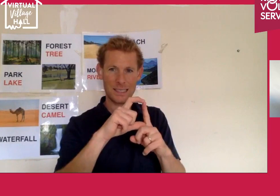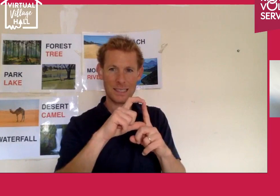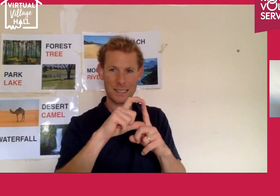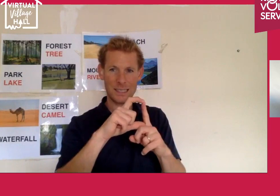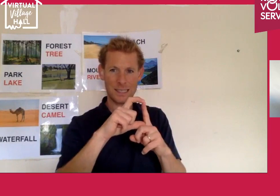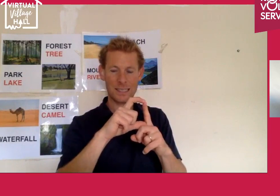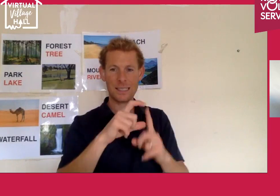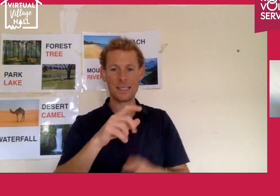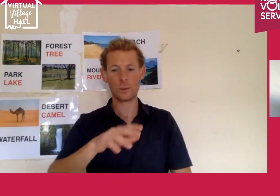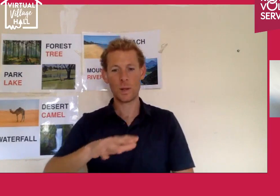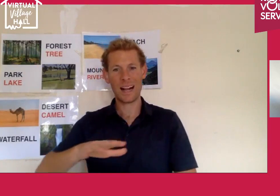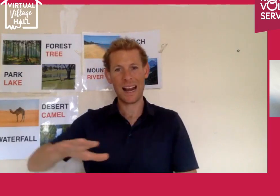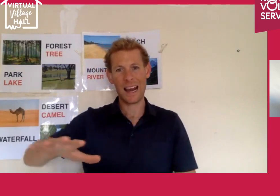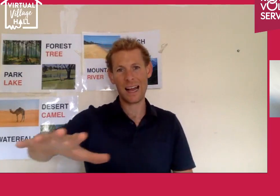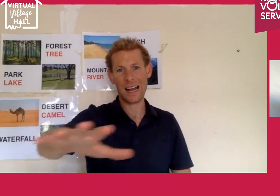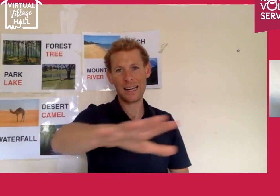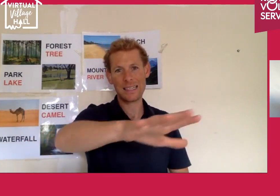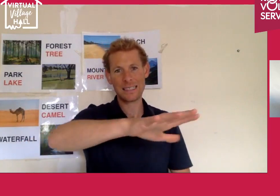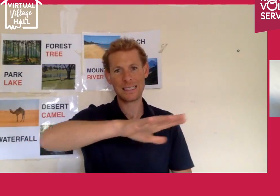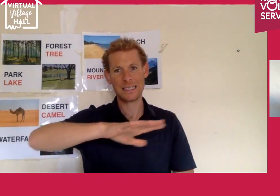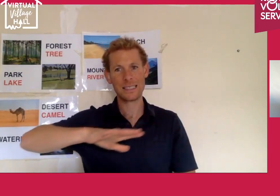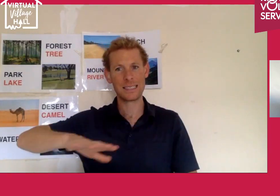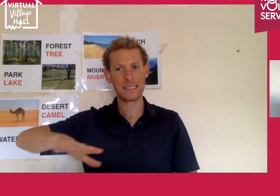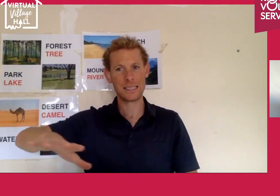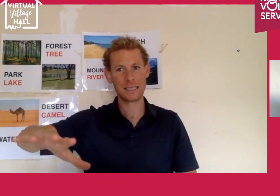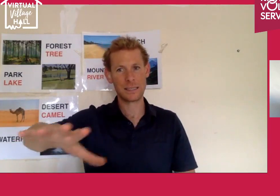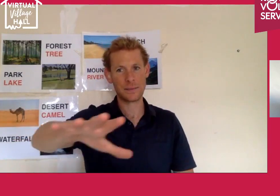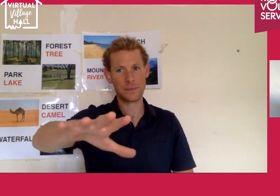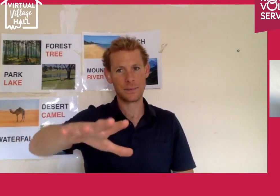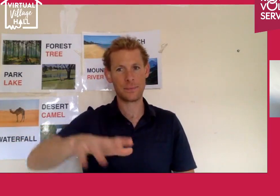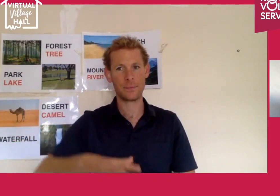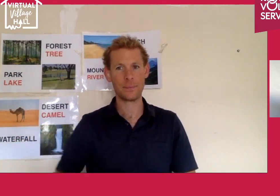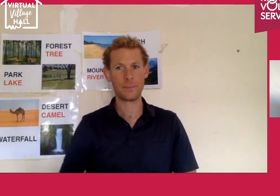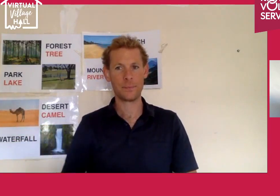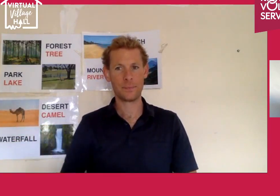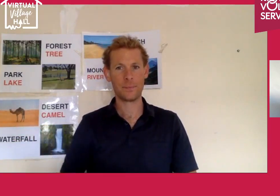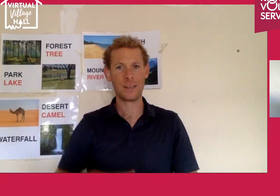If you're talking about a desert of land, this is the sign for land.